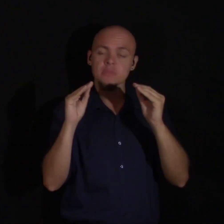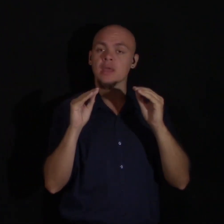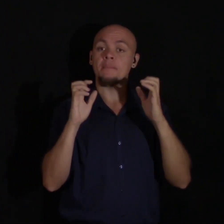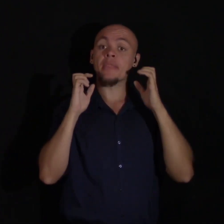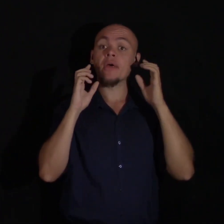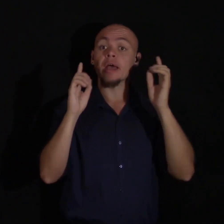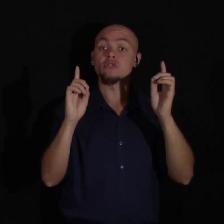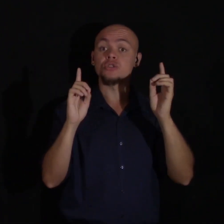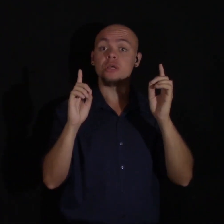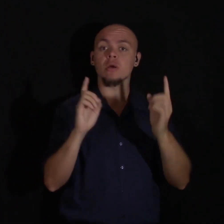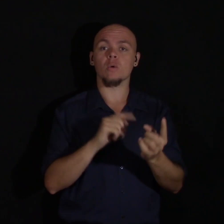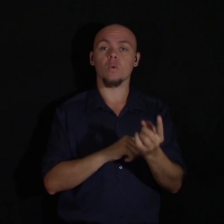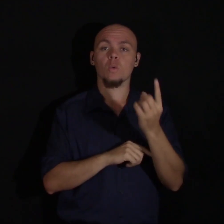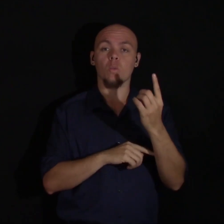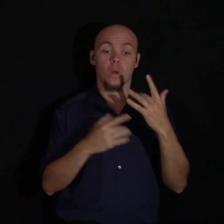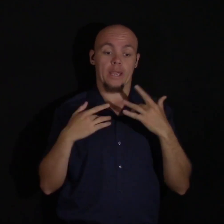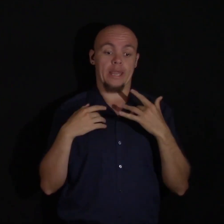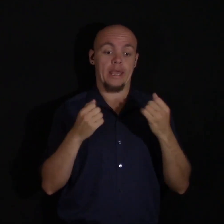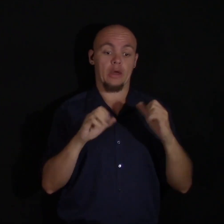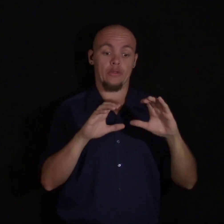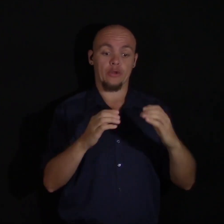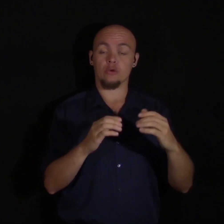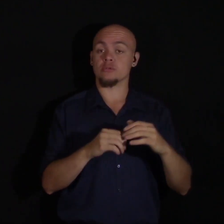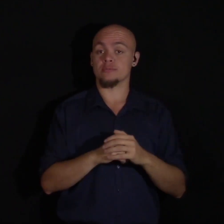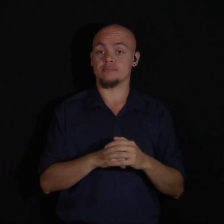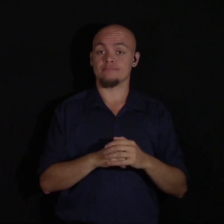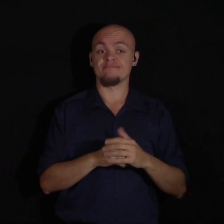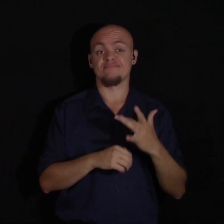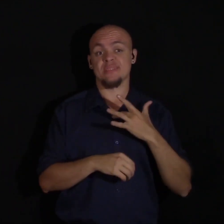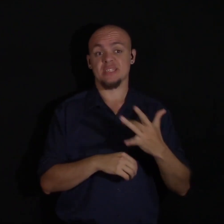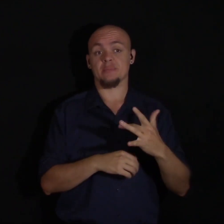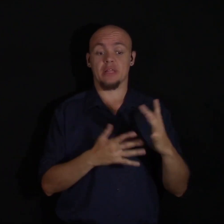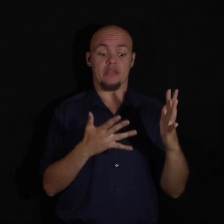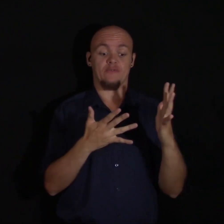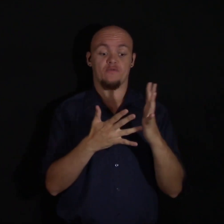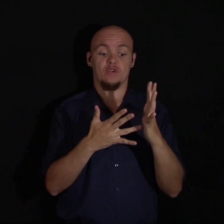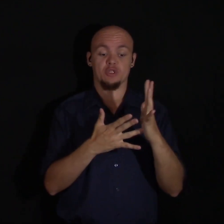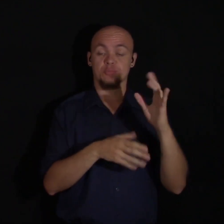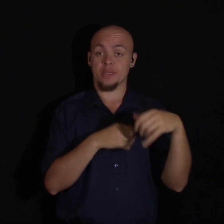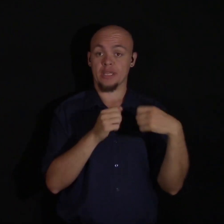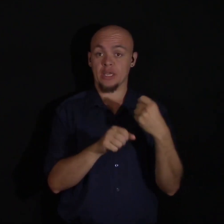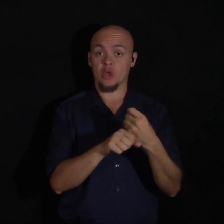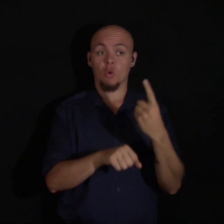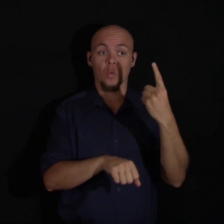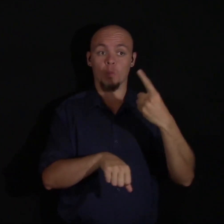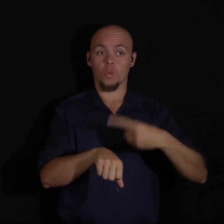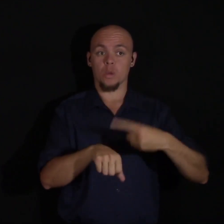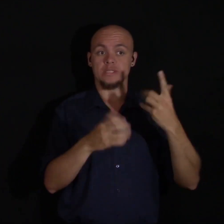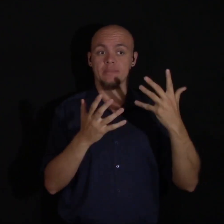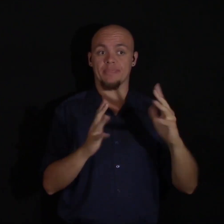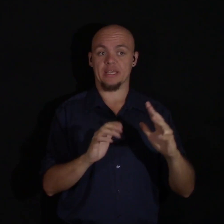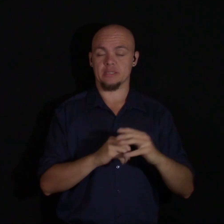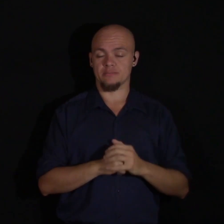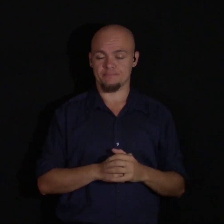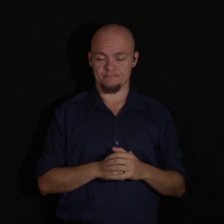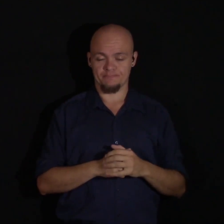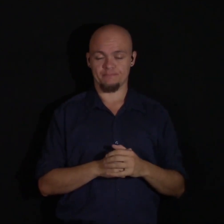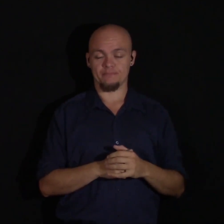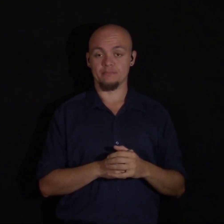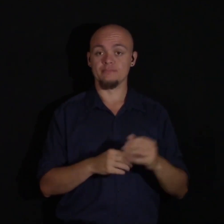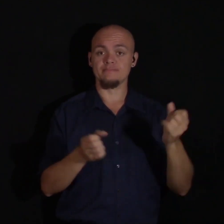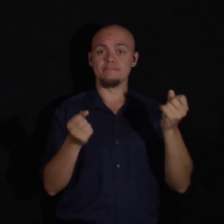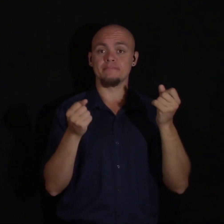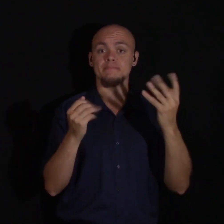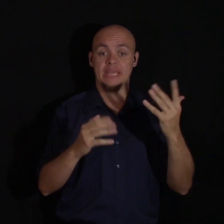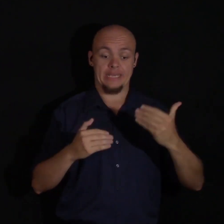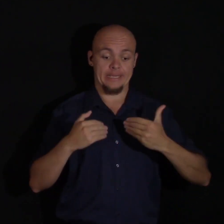educated in one health course taken generally their freshman year, one time. Many young people haven't been